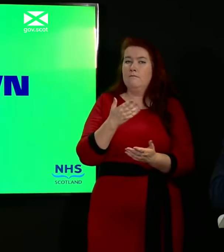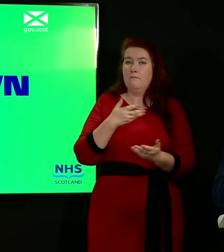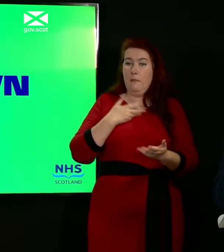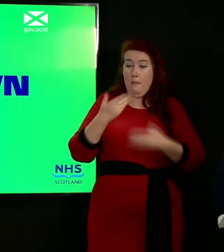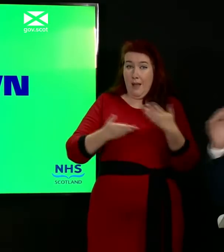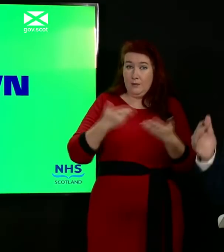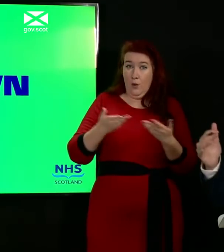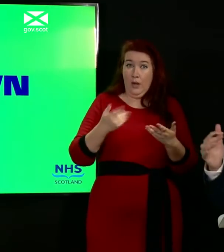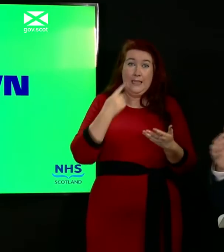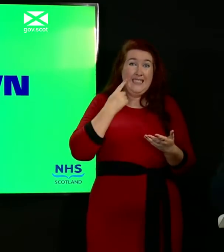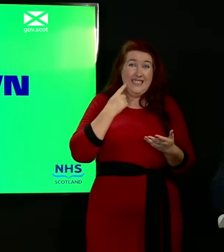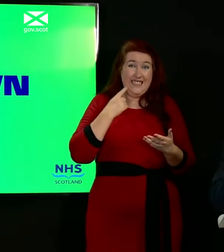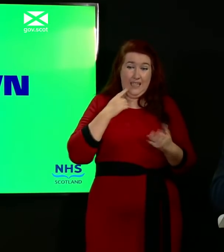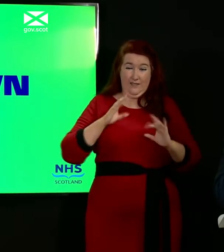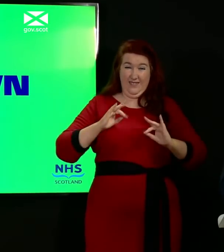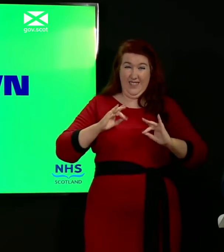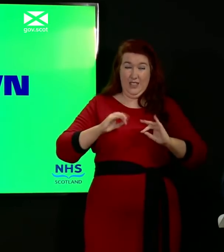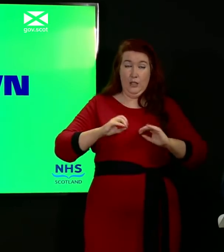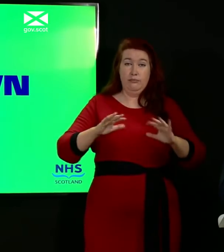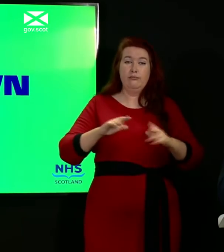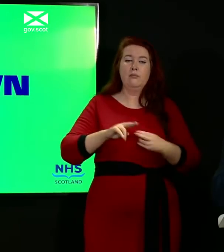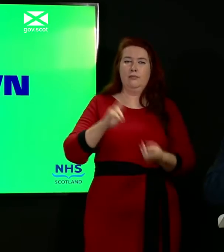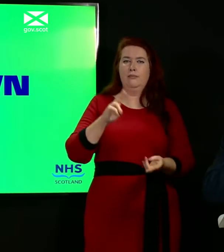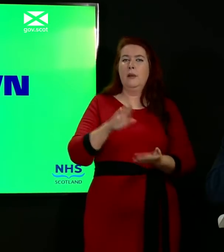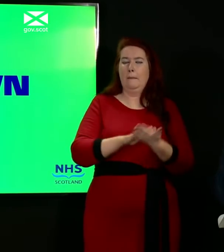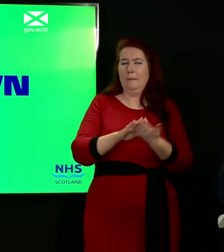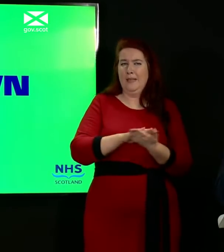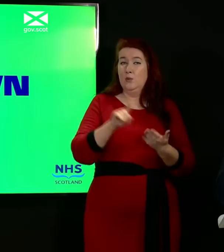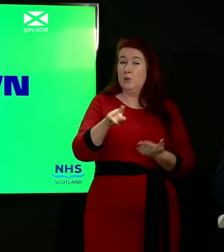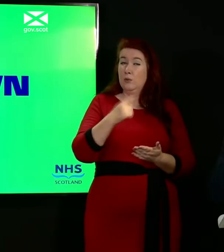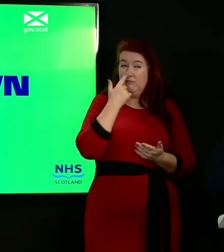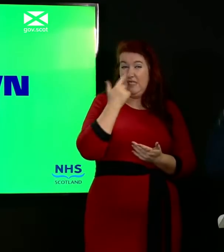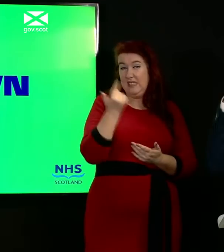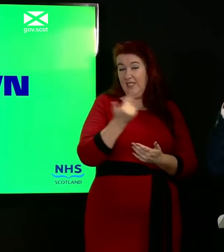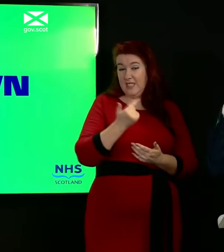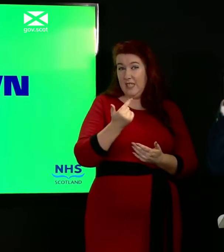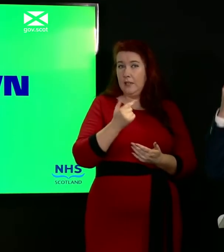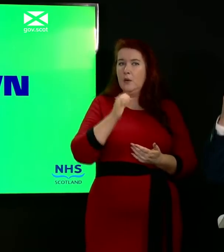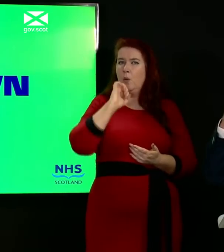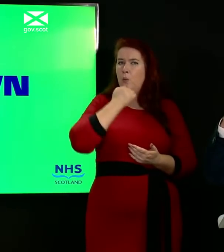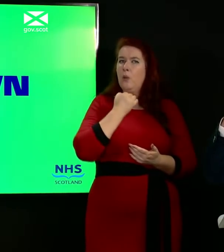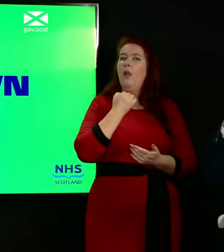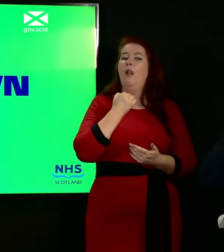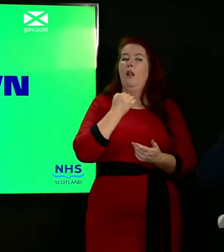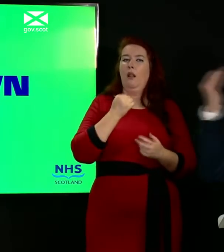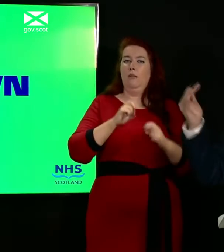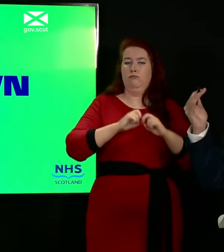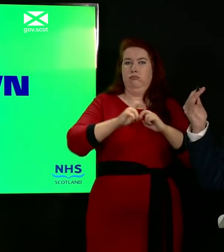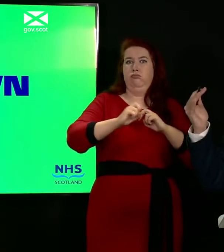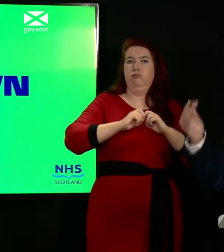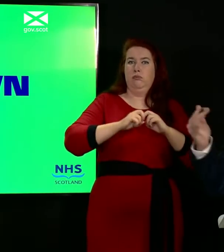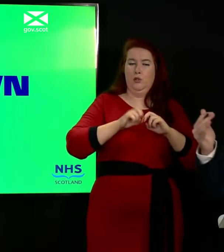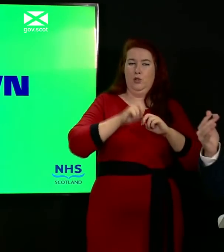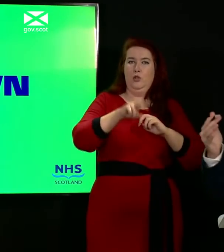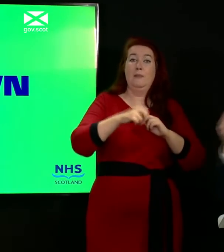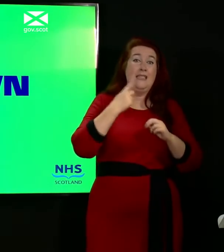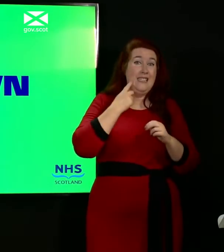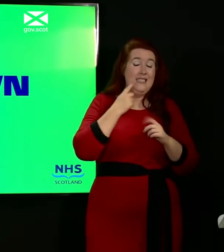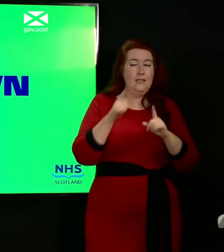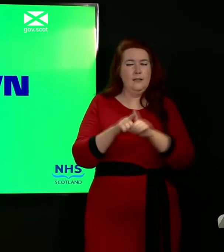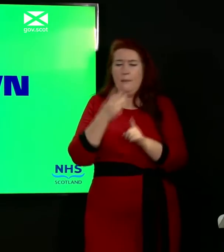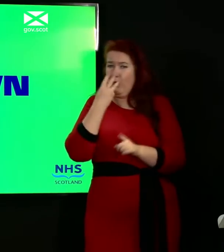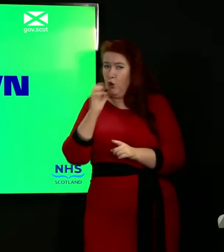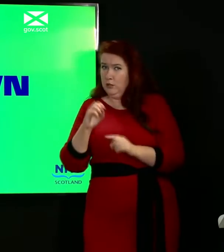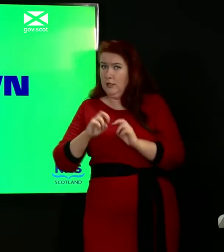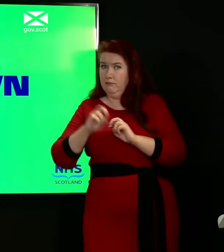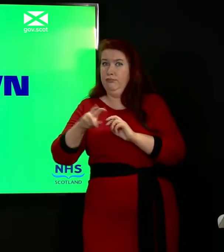transmissibility of this virus. So if you're 17, it probably transmits easier, just as it does if you're 30. There is